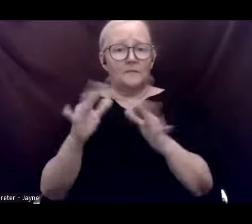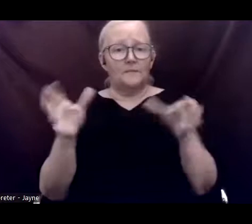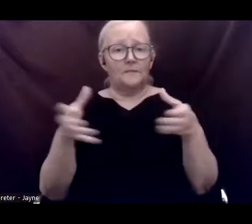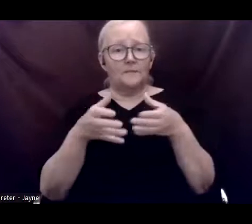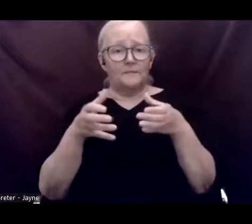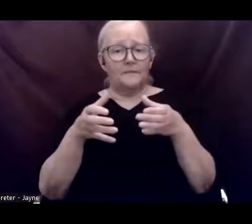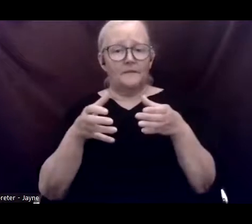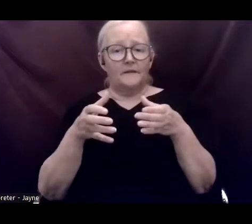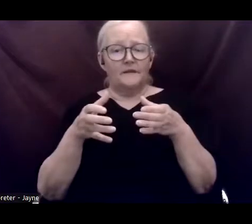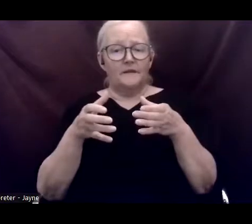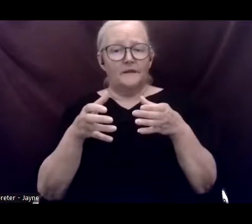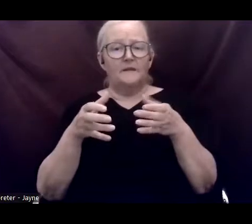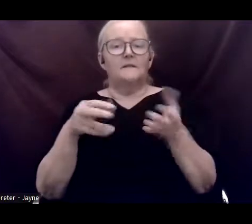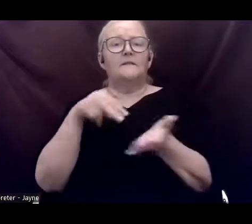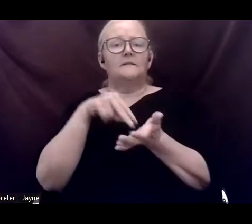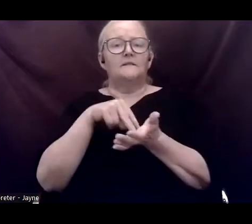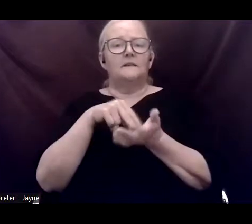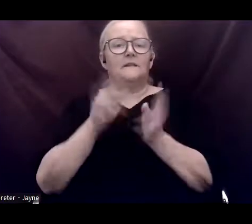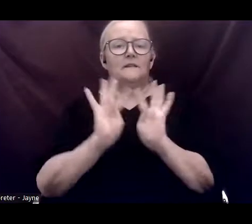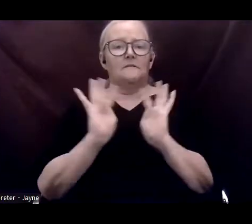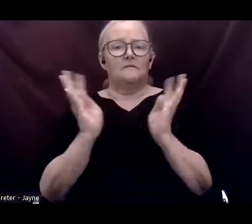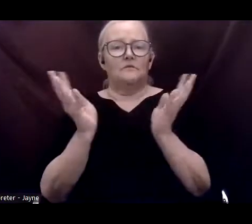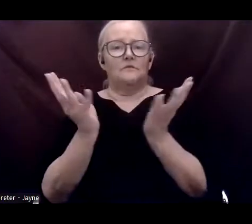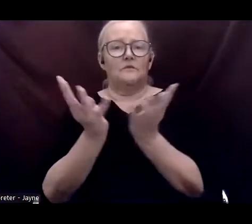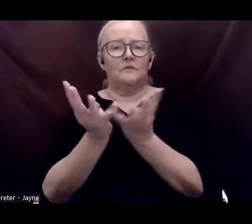stand. In a circle.